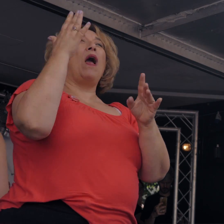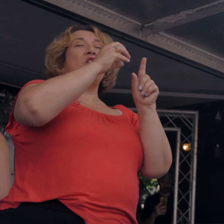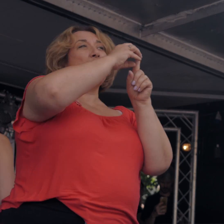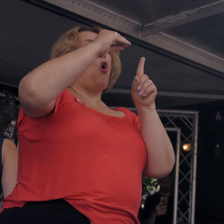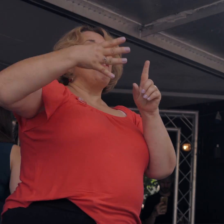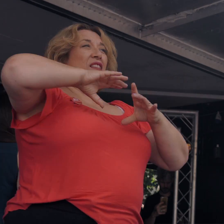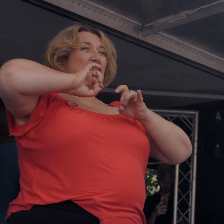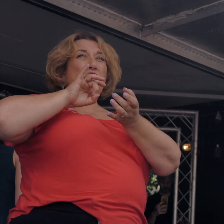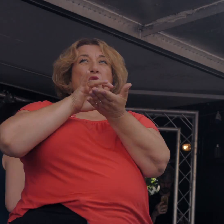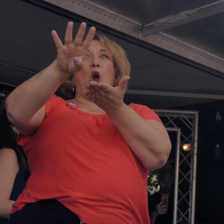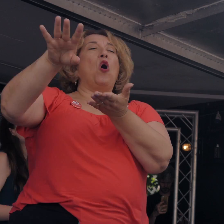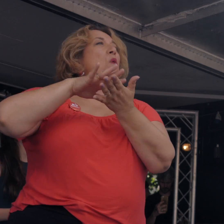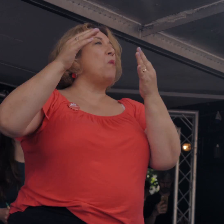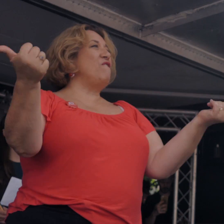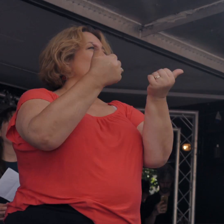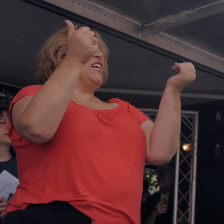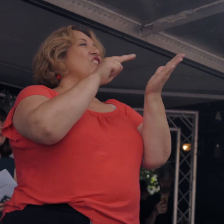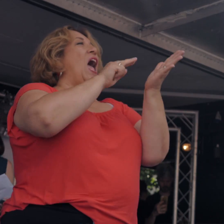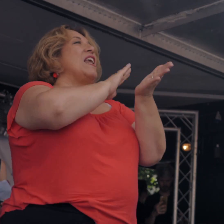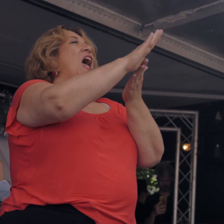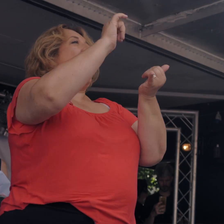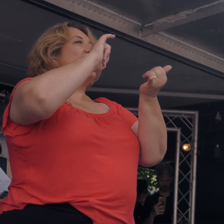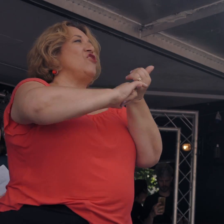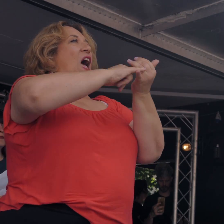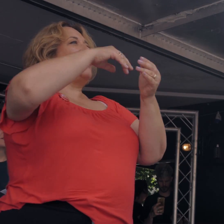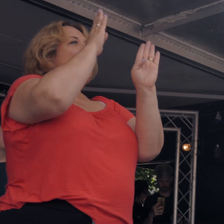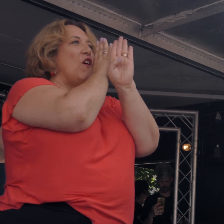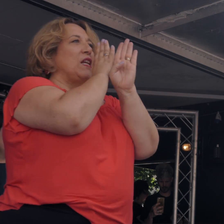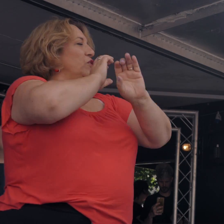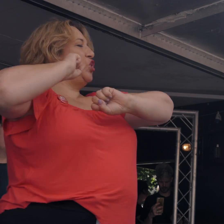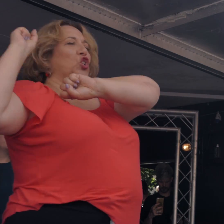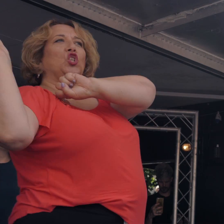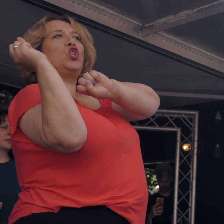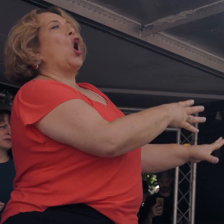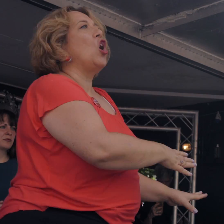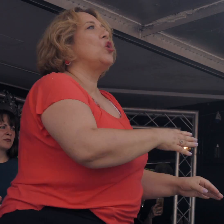the privatisation of the NHS. We will fund the health service.